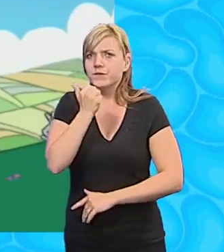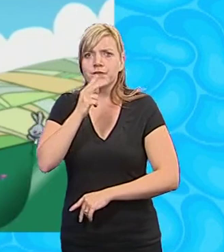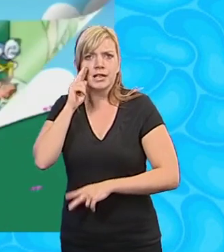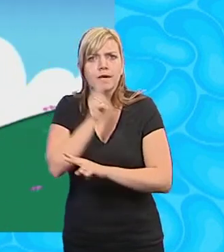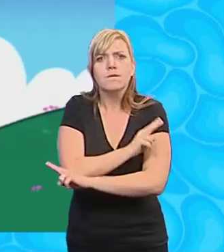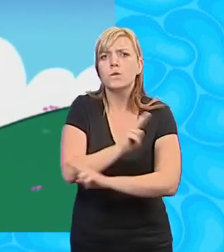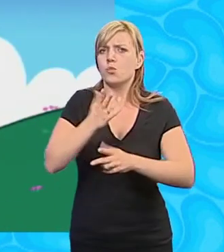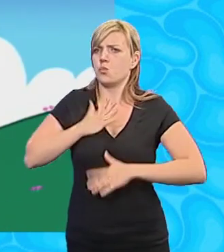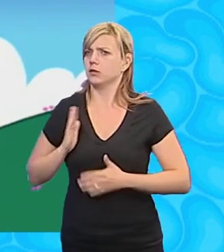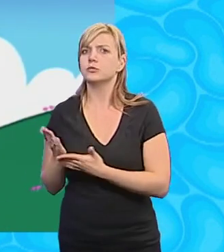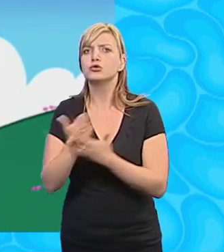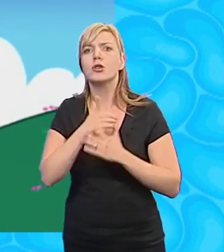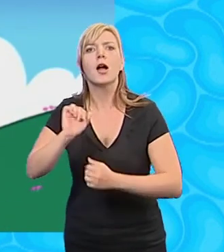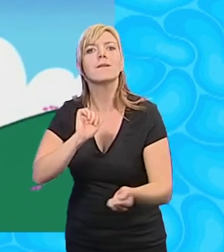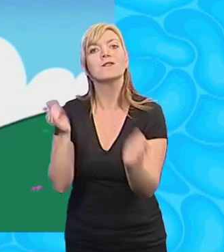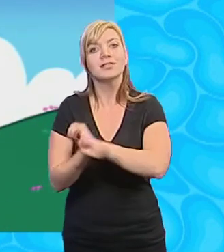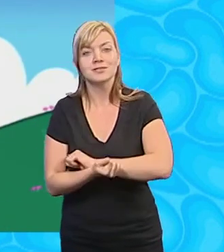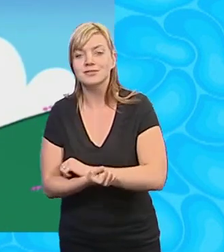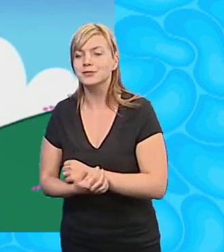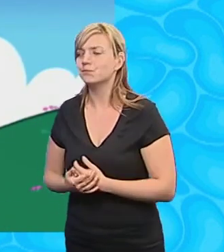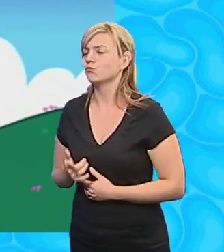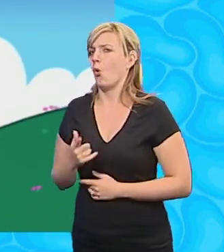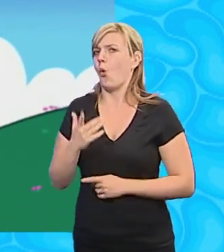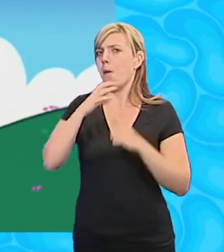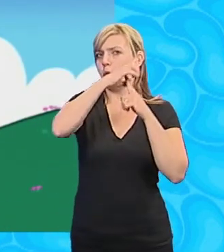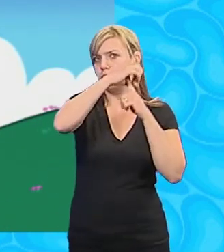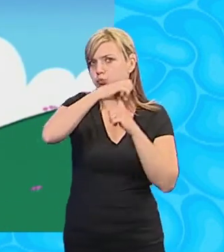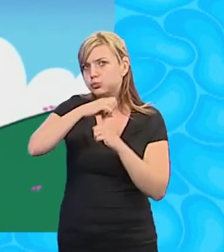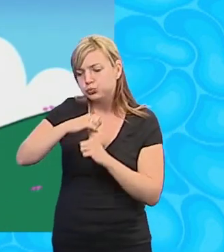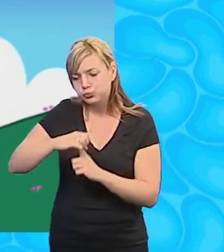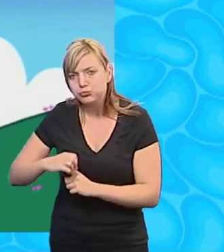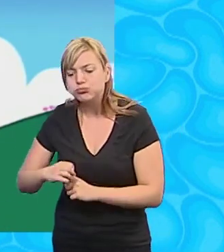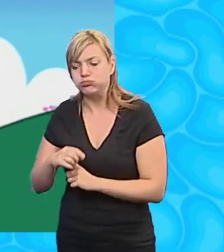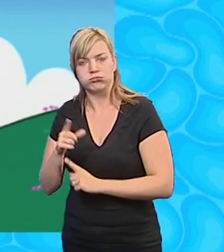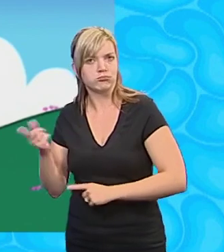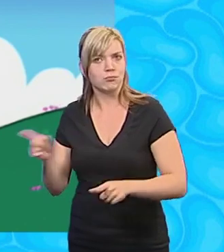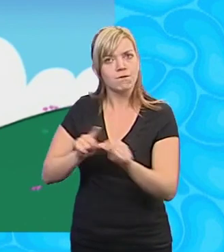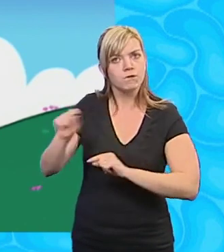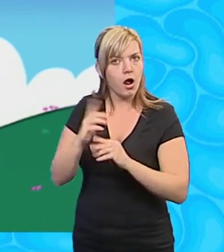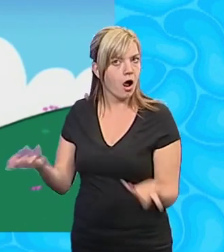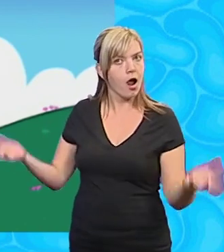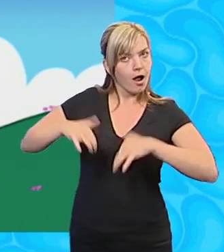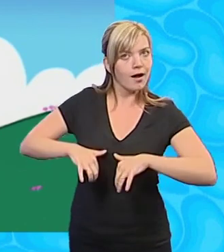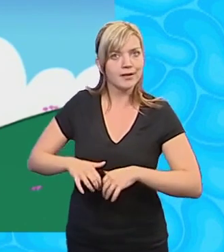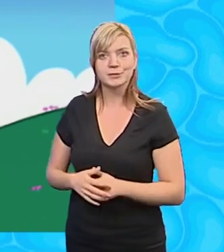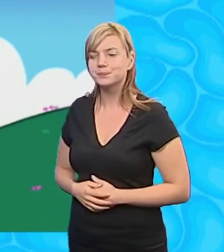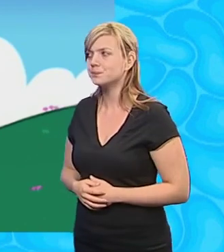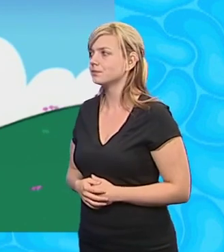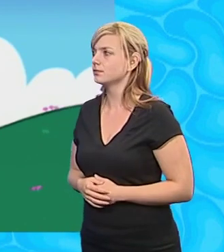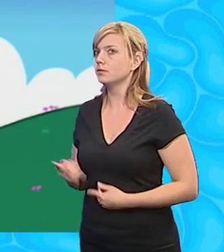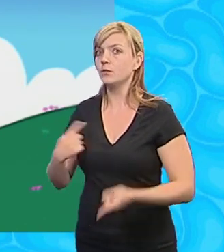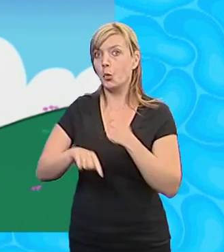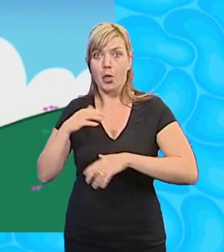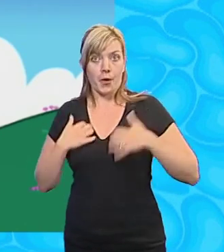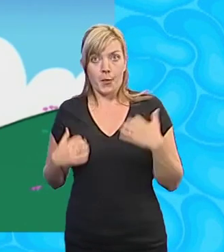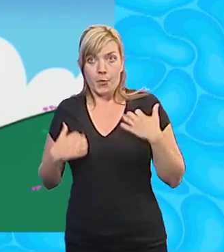view. He wanted to share it with his friends. So he landed the balloon and invited them to climb aboard. They were all eager